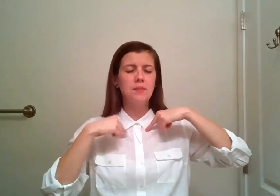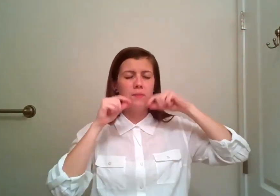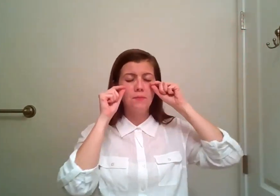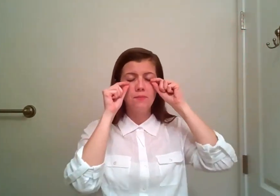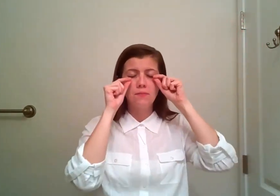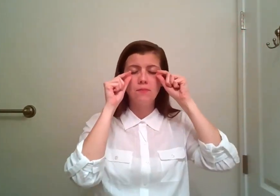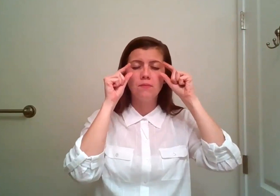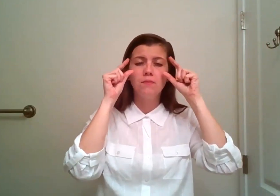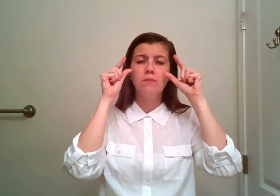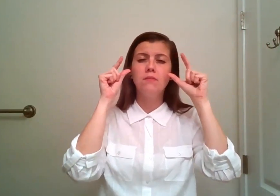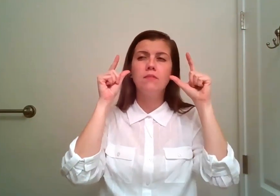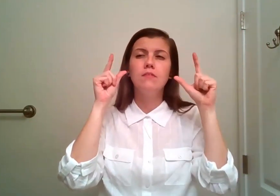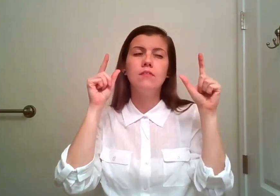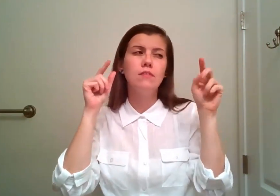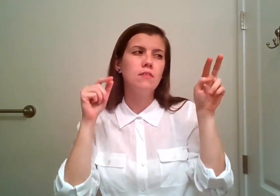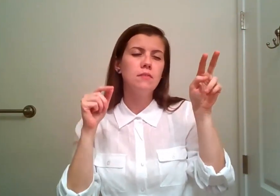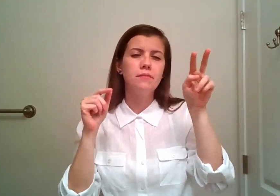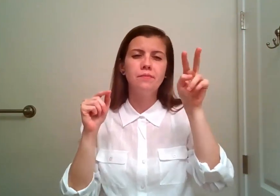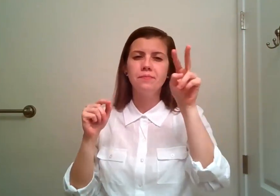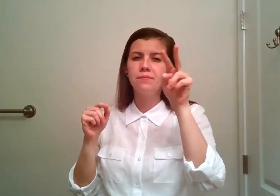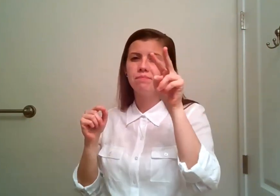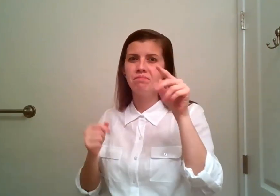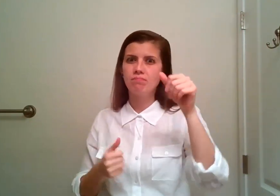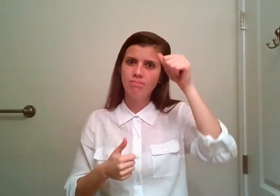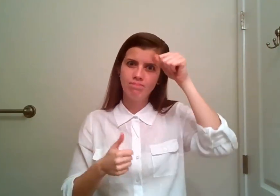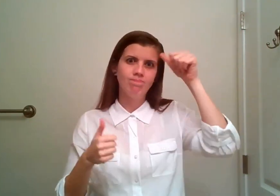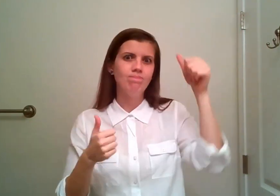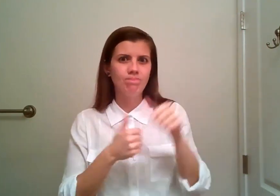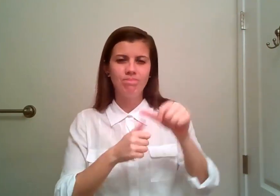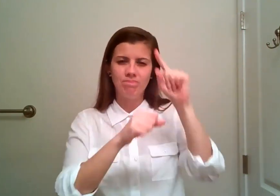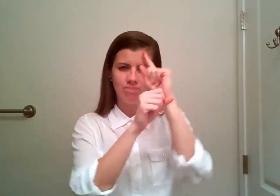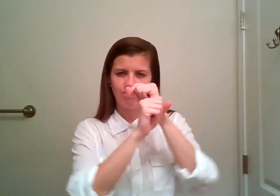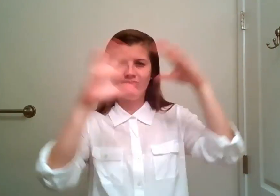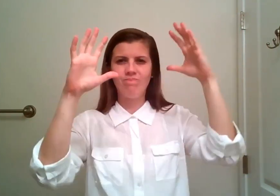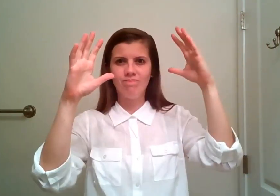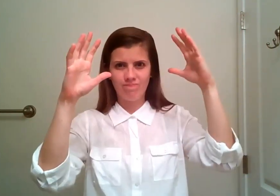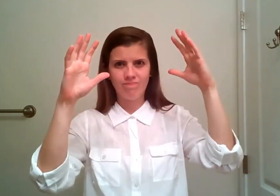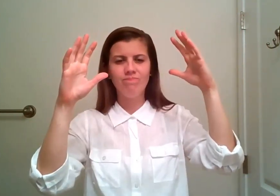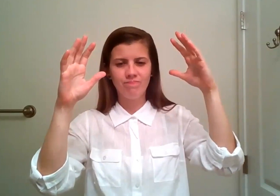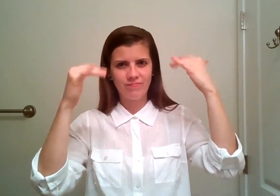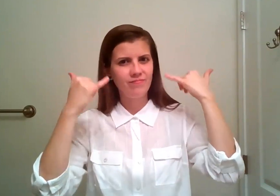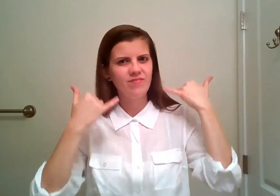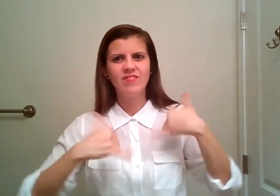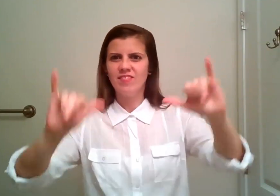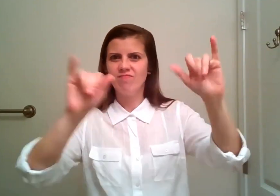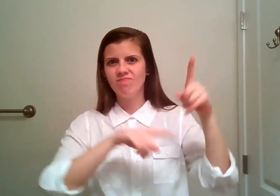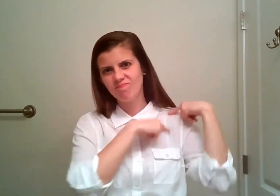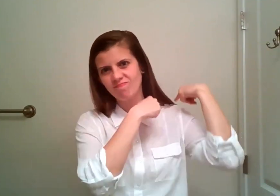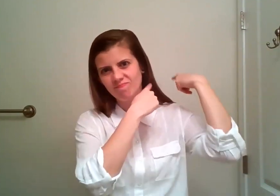Once the surgery was finished, I opened my eyes, which I actually do remember this. I remember